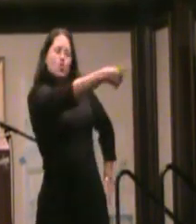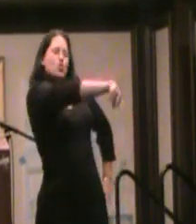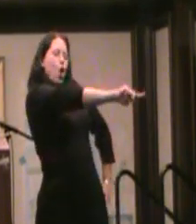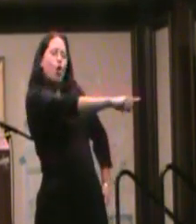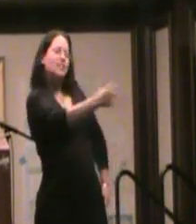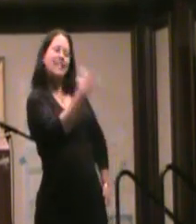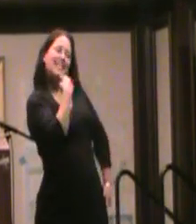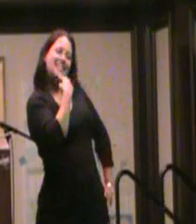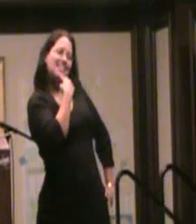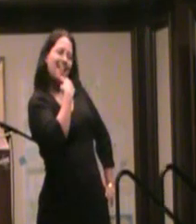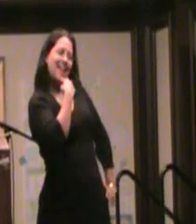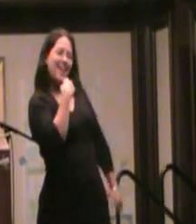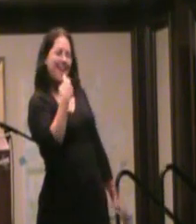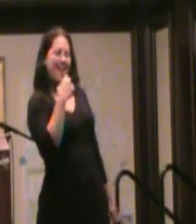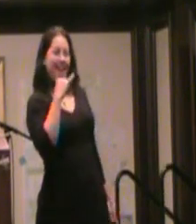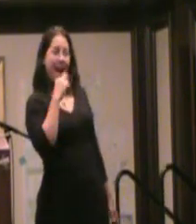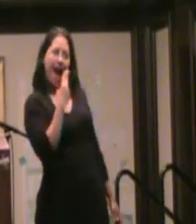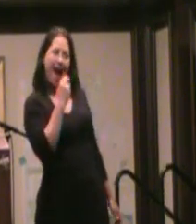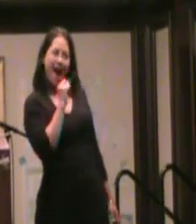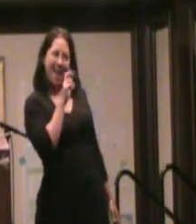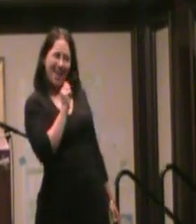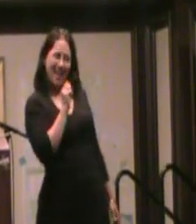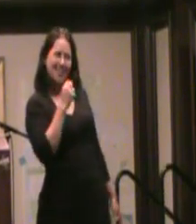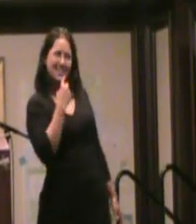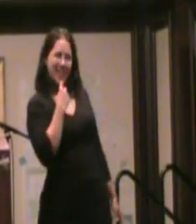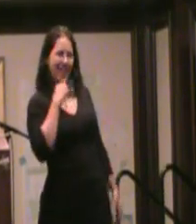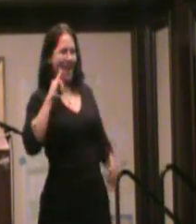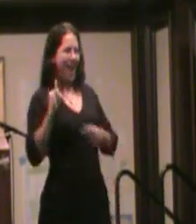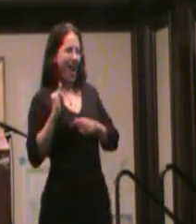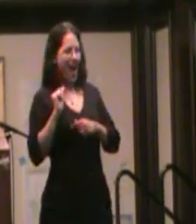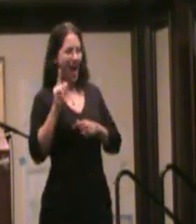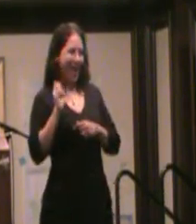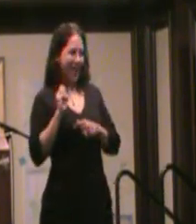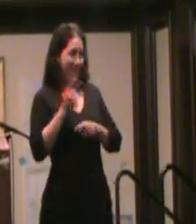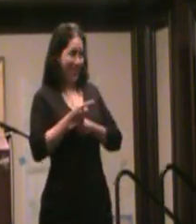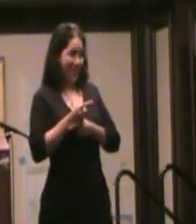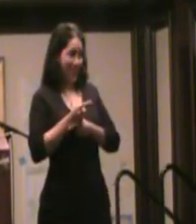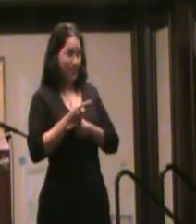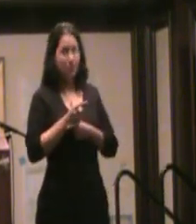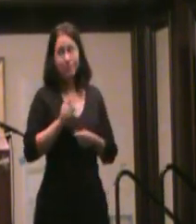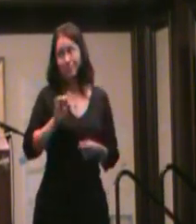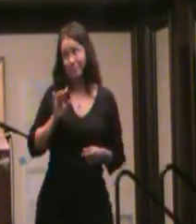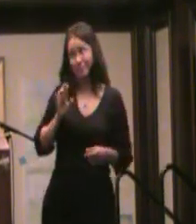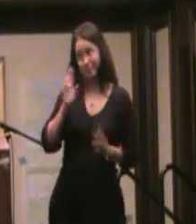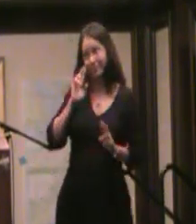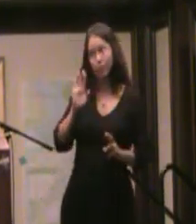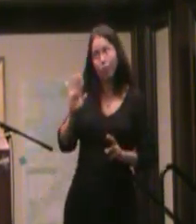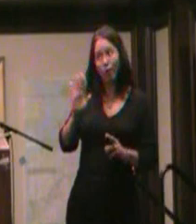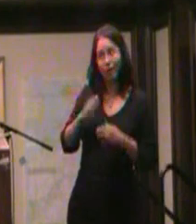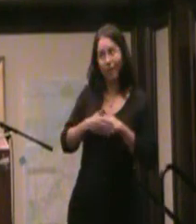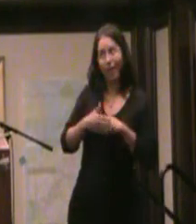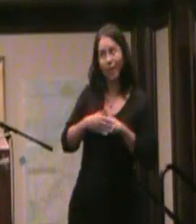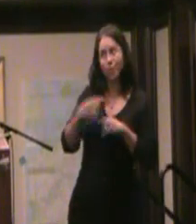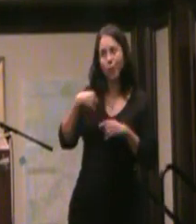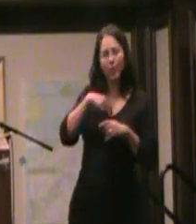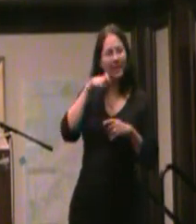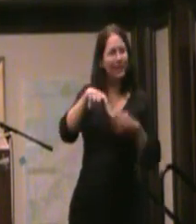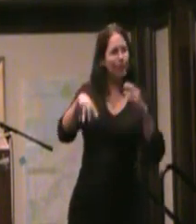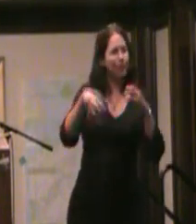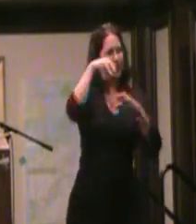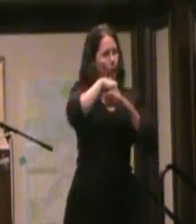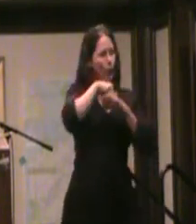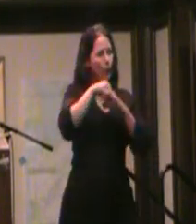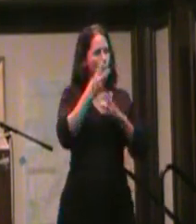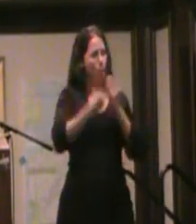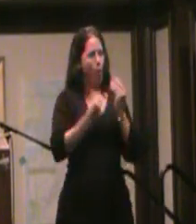se dice ale, se dice jale. Well, in your country, yes. But we need to expand, okay?